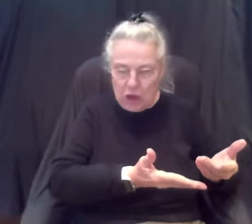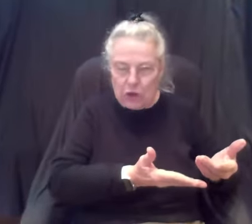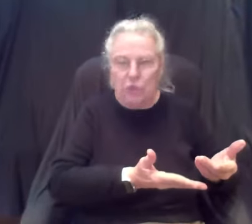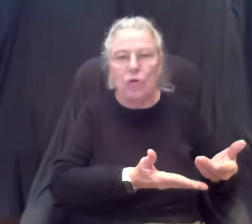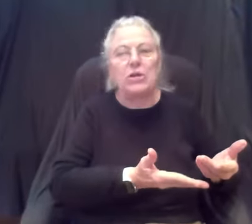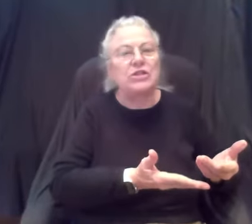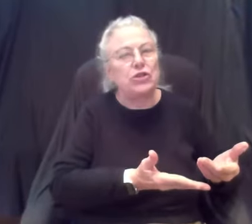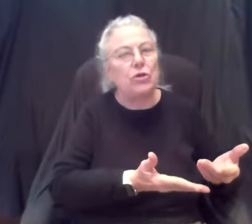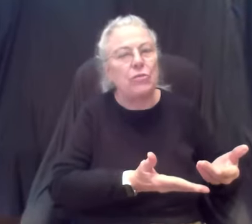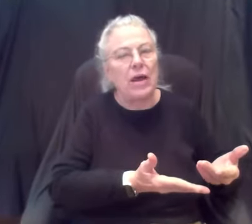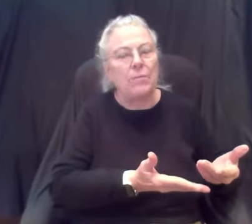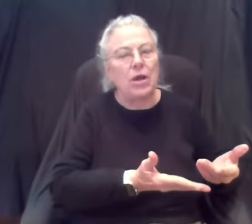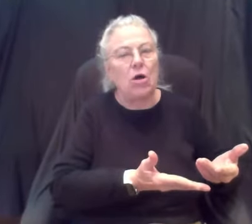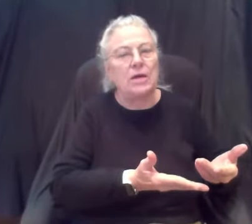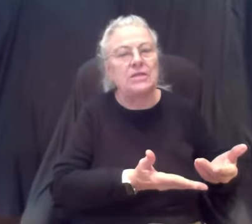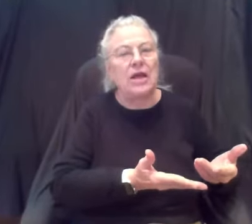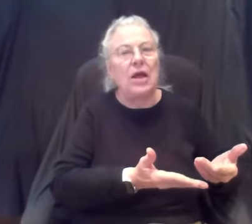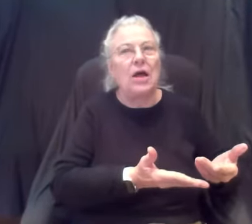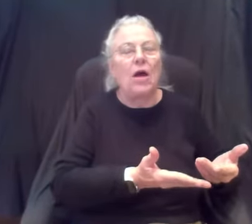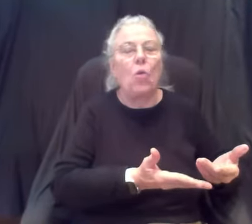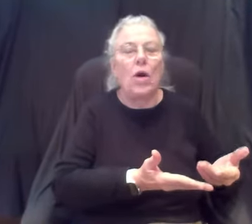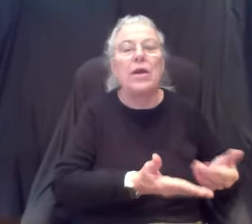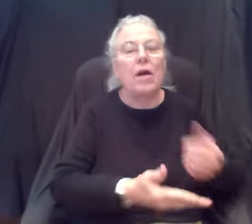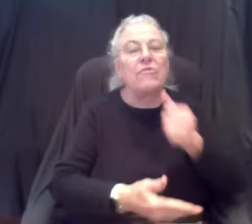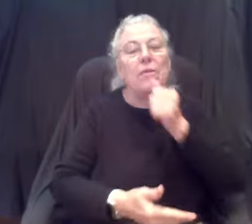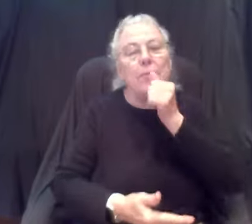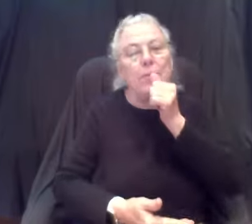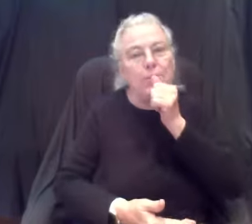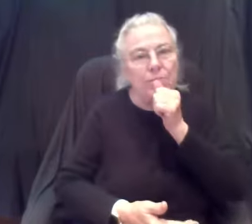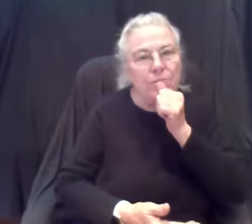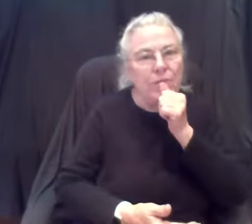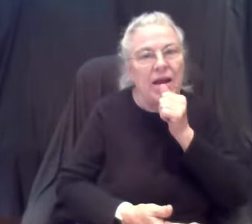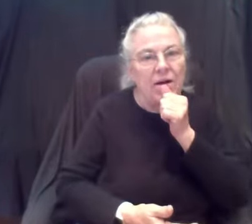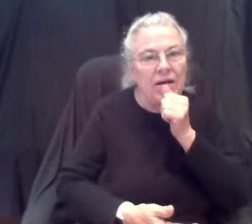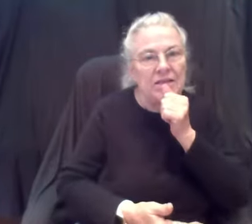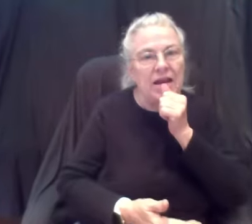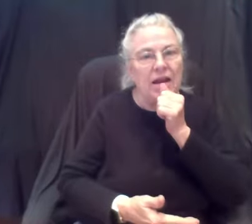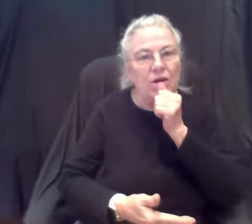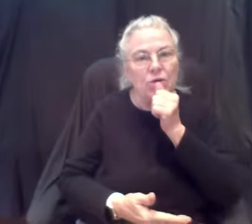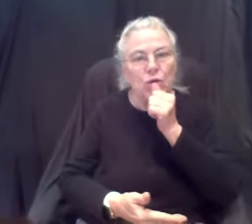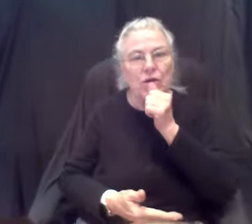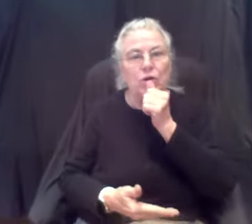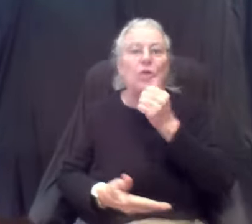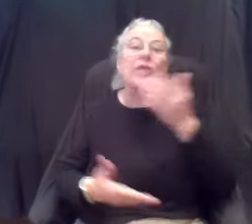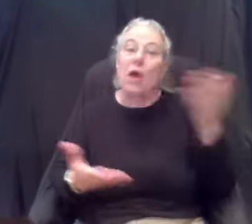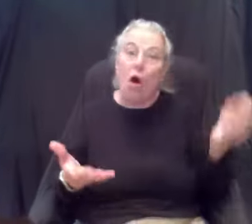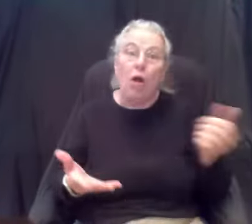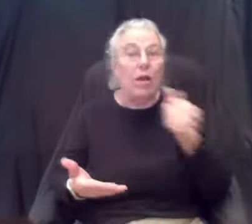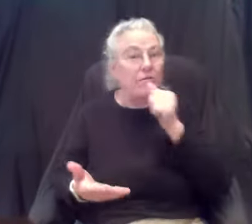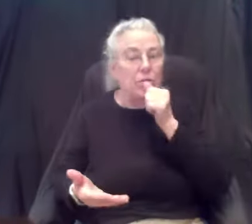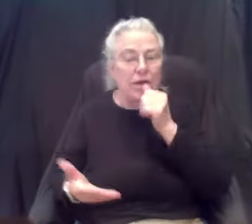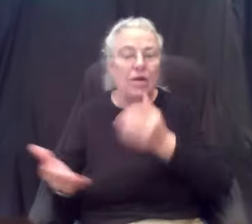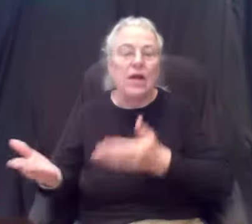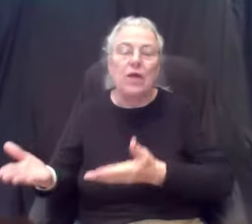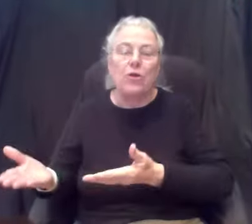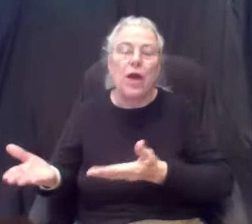don't assume that because one of the bear is here to endure, that all of them are there. You have to